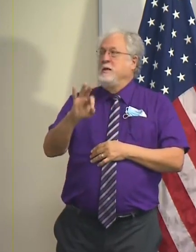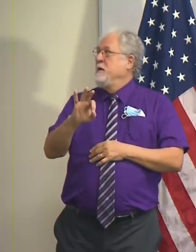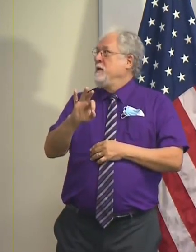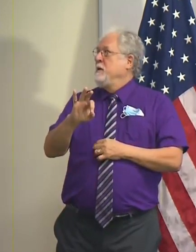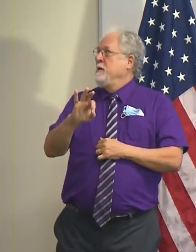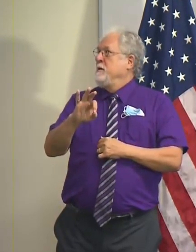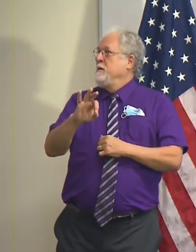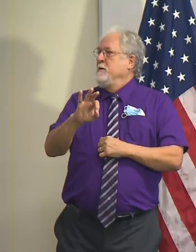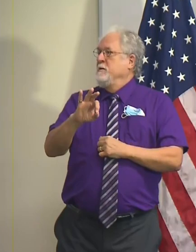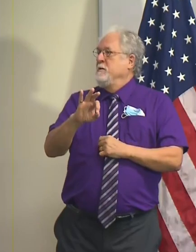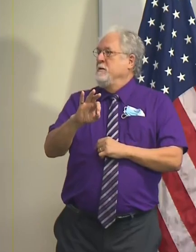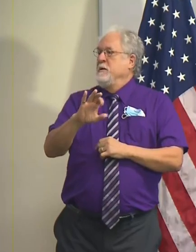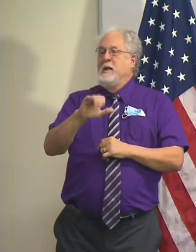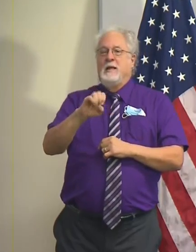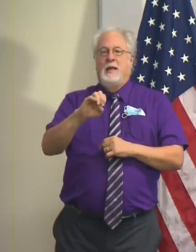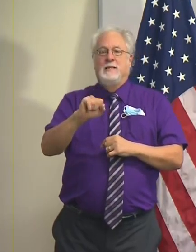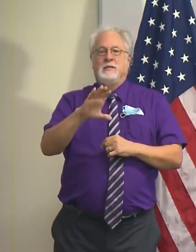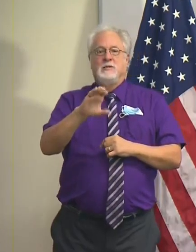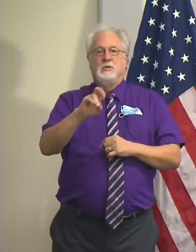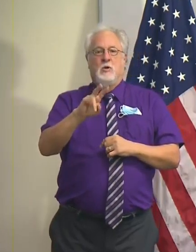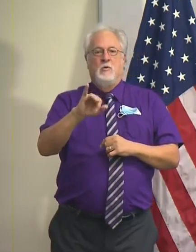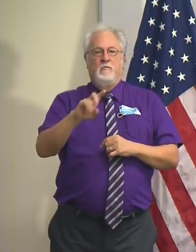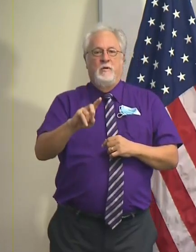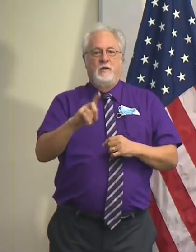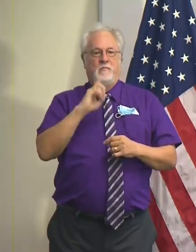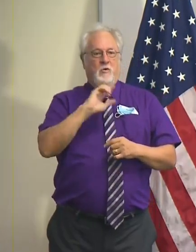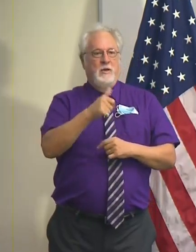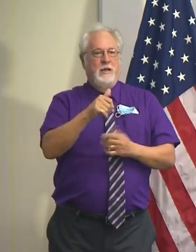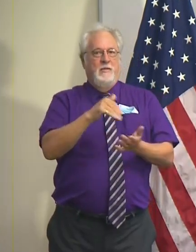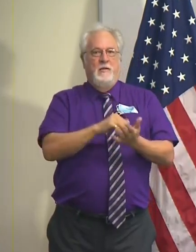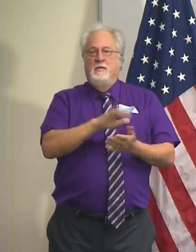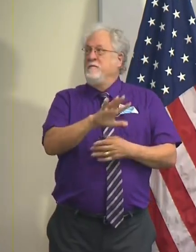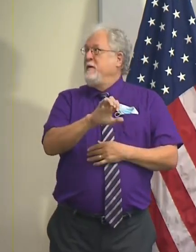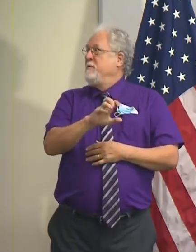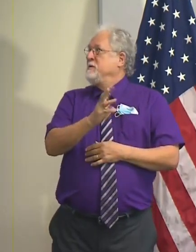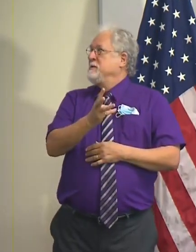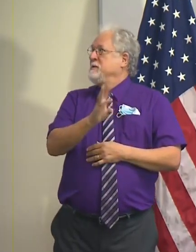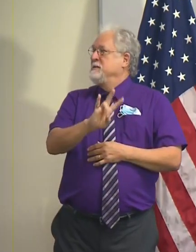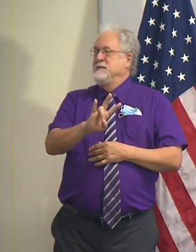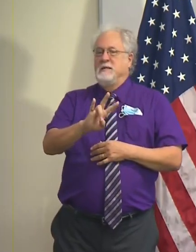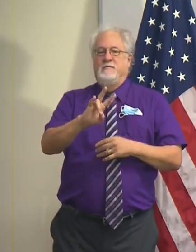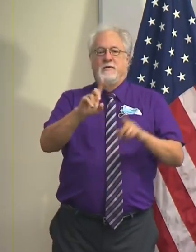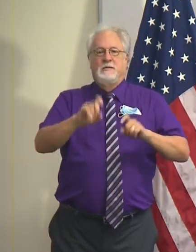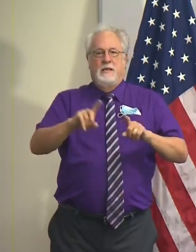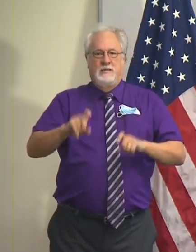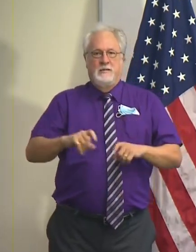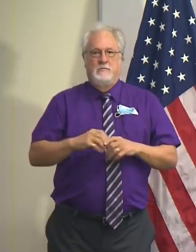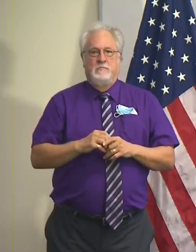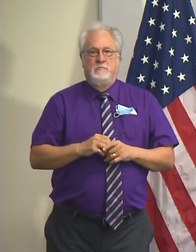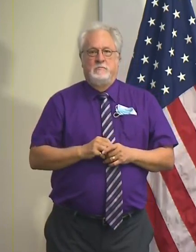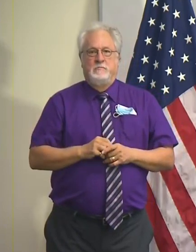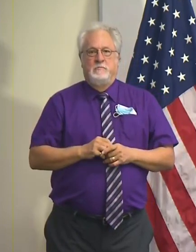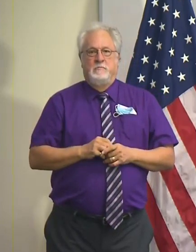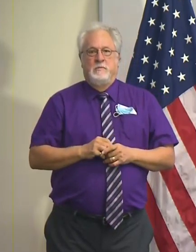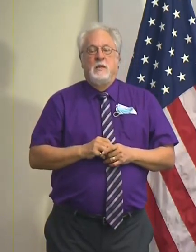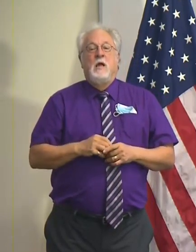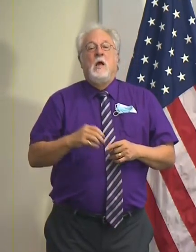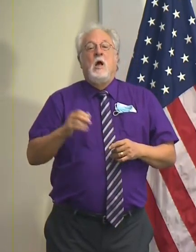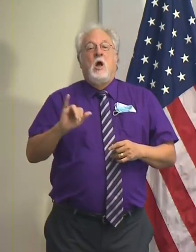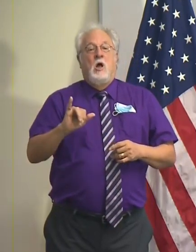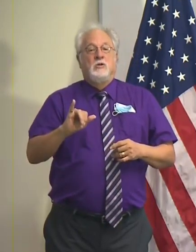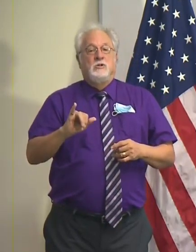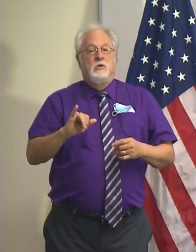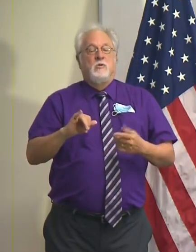499 cases of COVID on 10,557 tests. We are